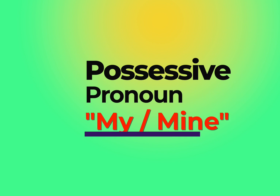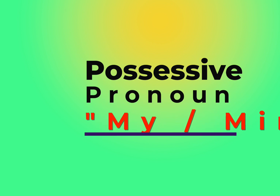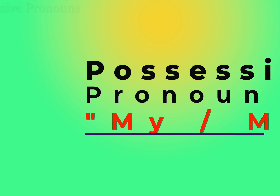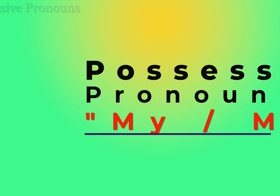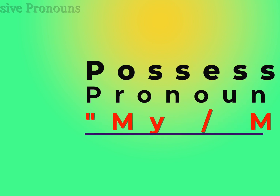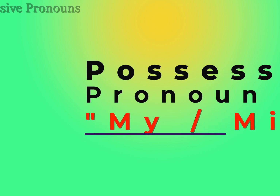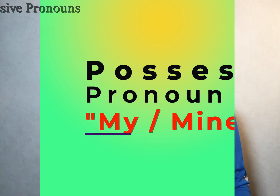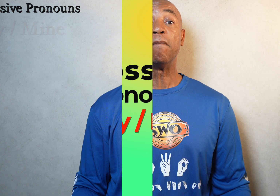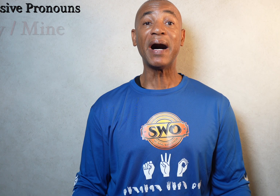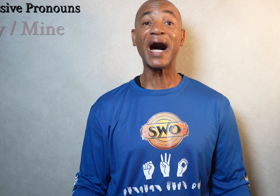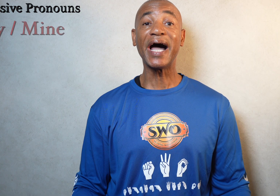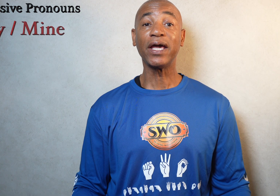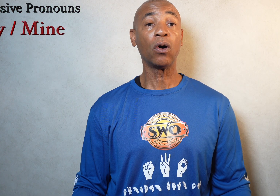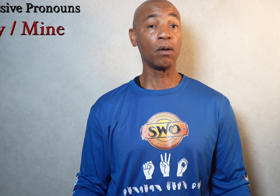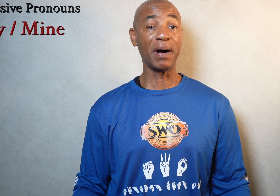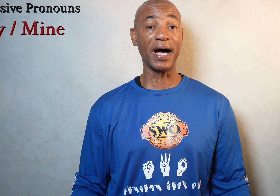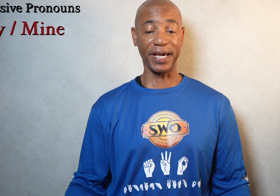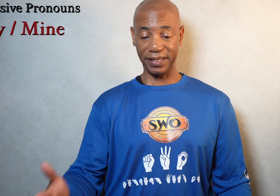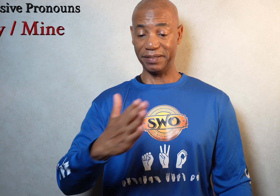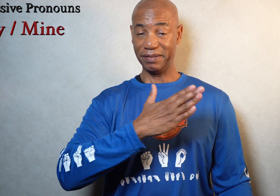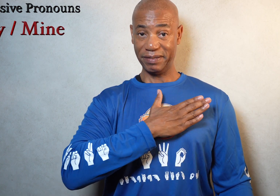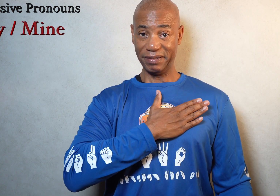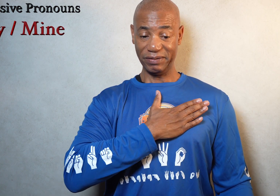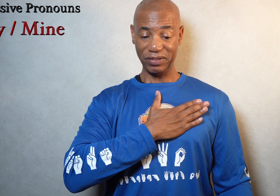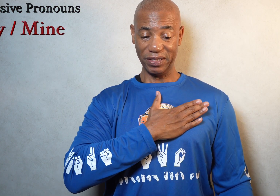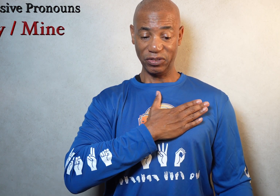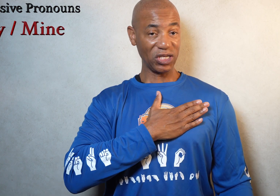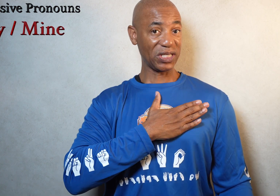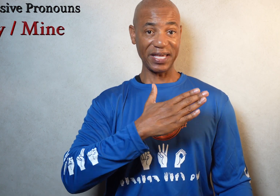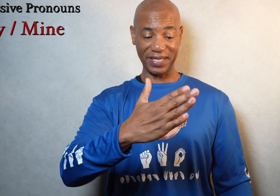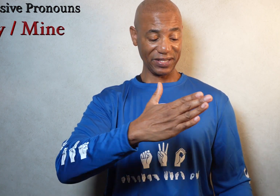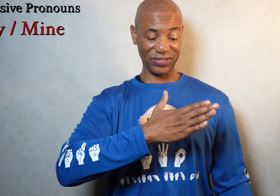Possessive pronouns, my or mine, just like this.